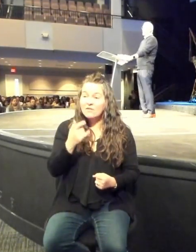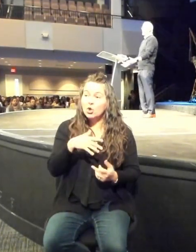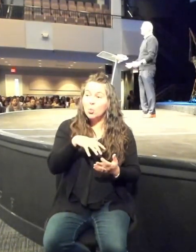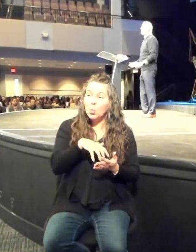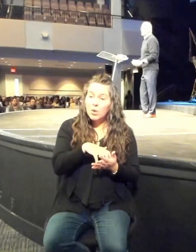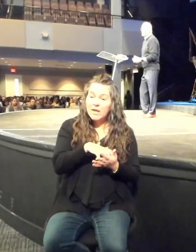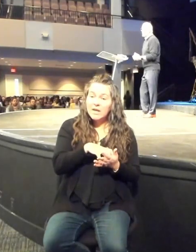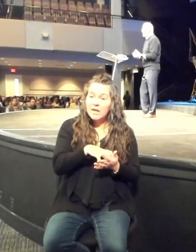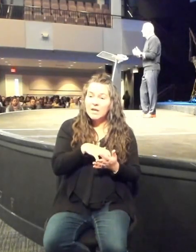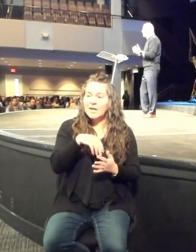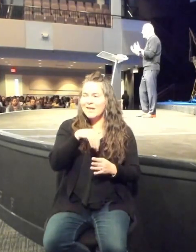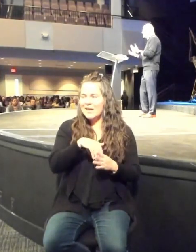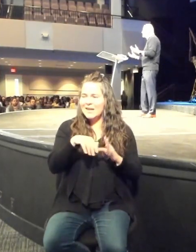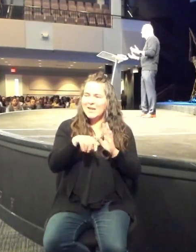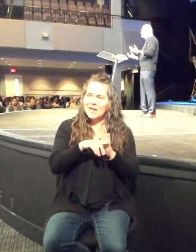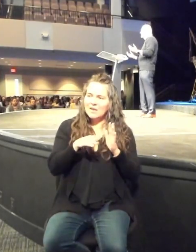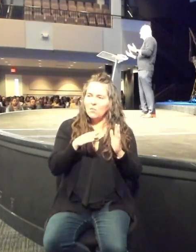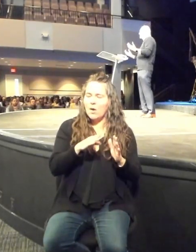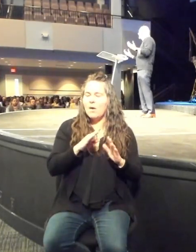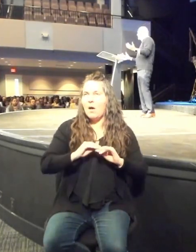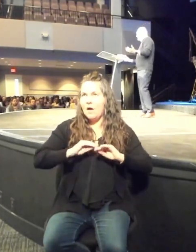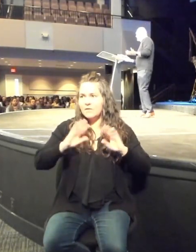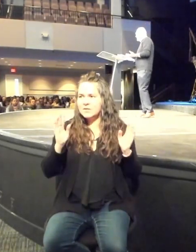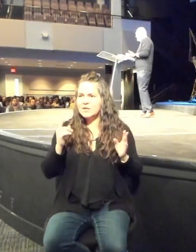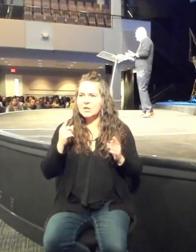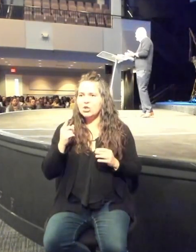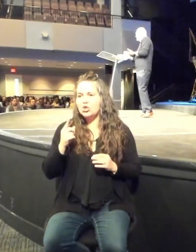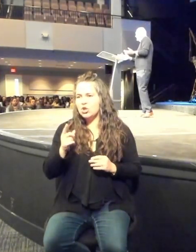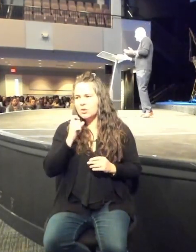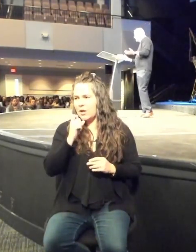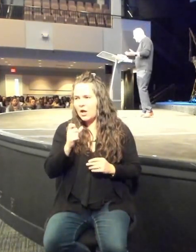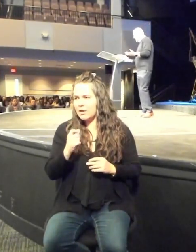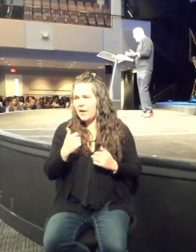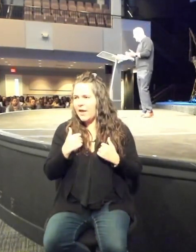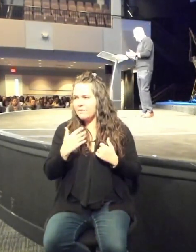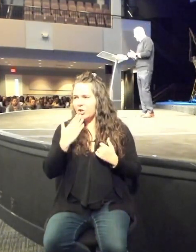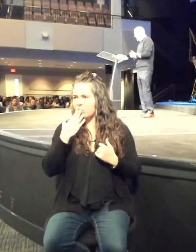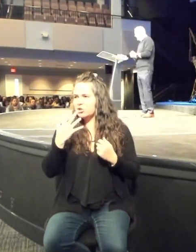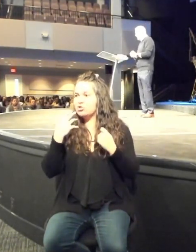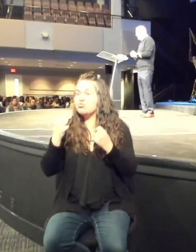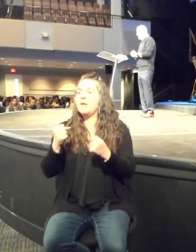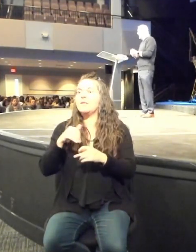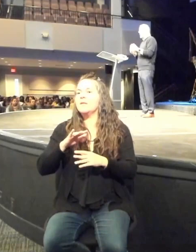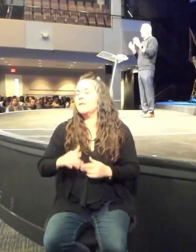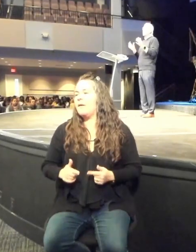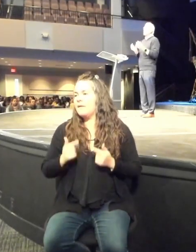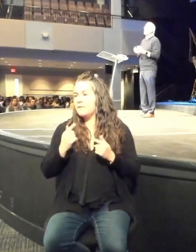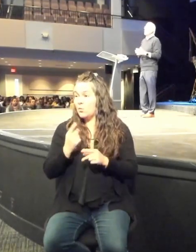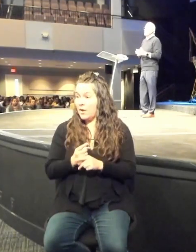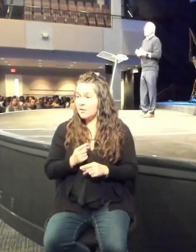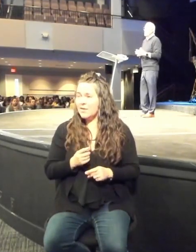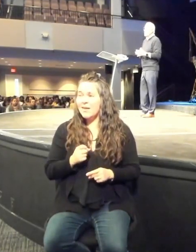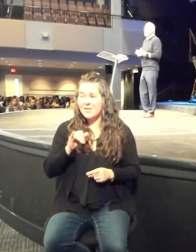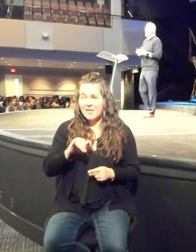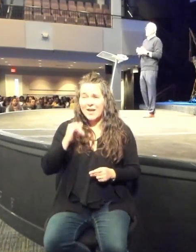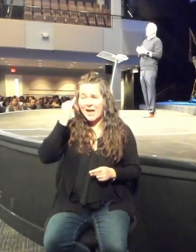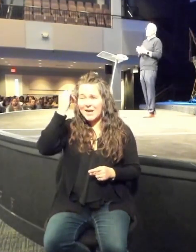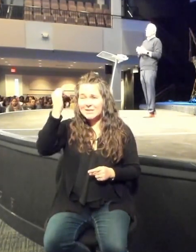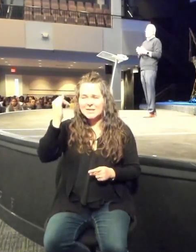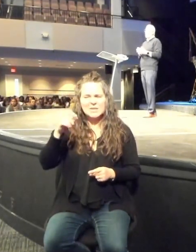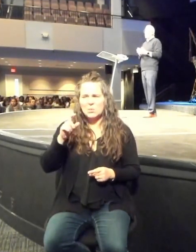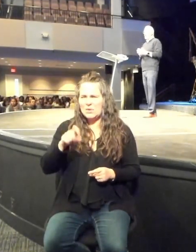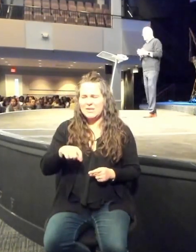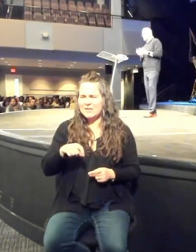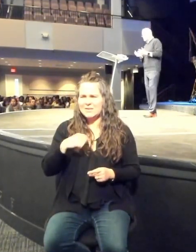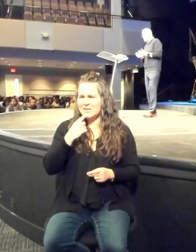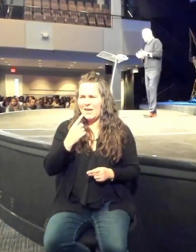in a negative sort of way, then obviously you're not going to have great strength in your life. And that idea really needs to be dispelled because